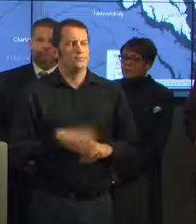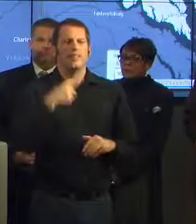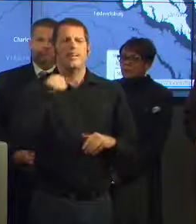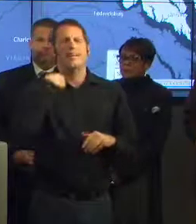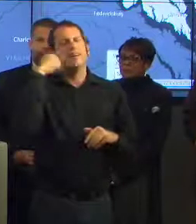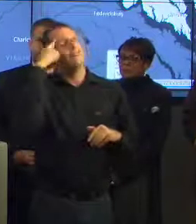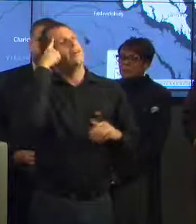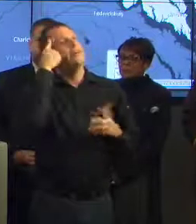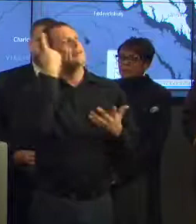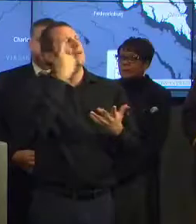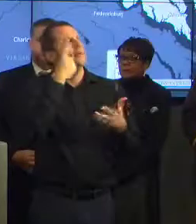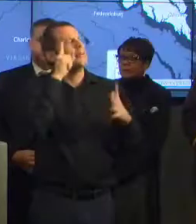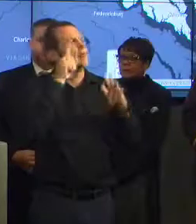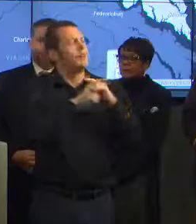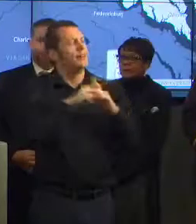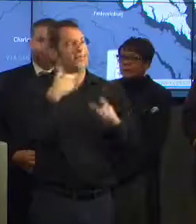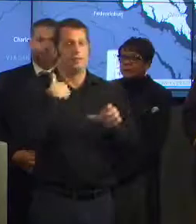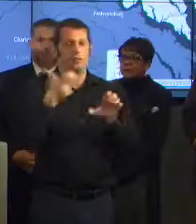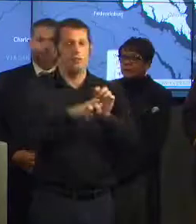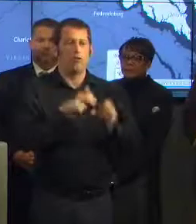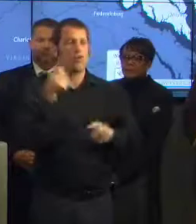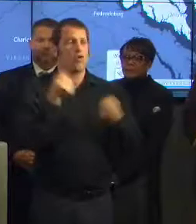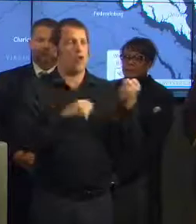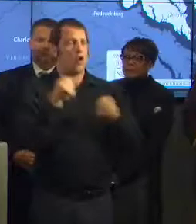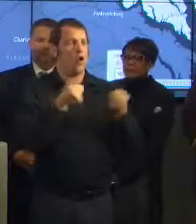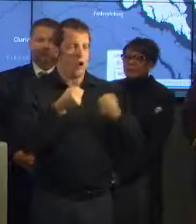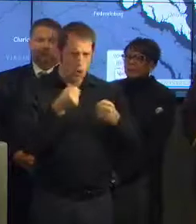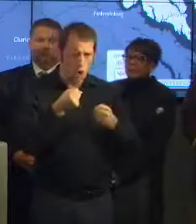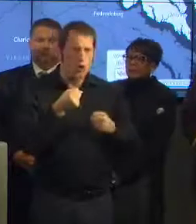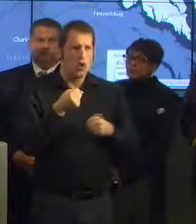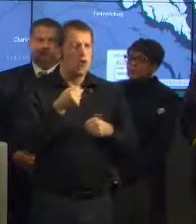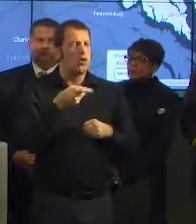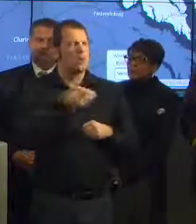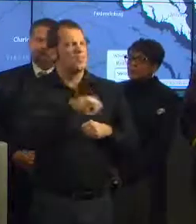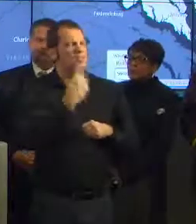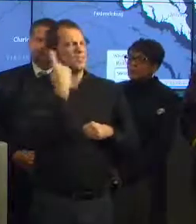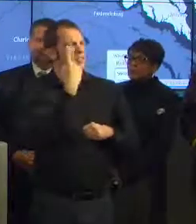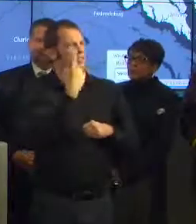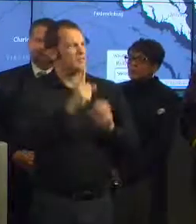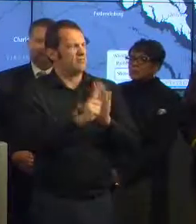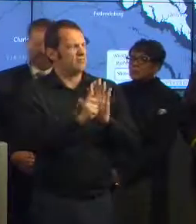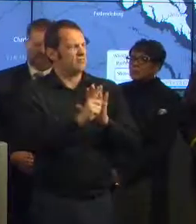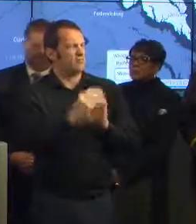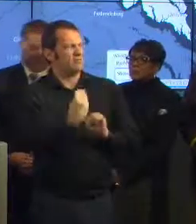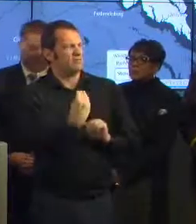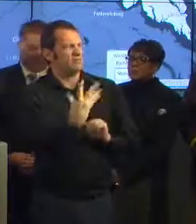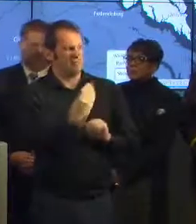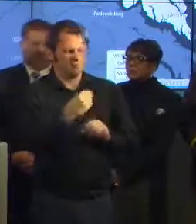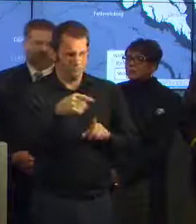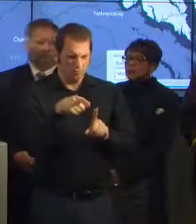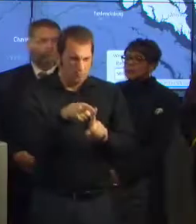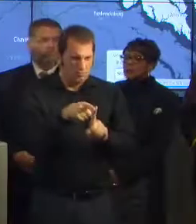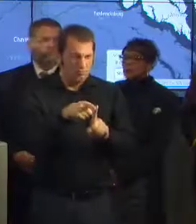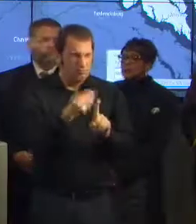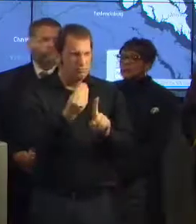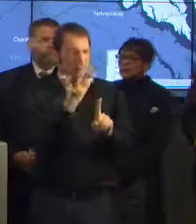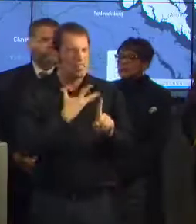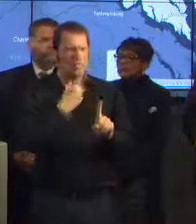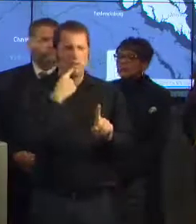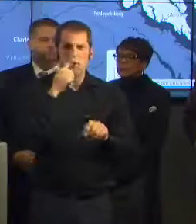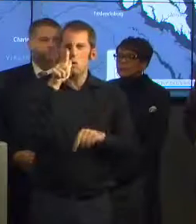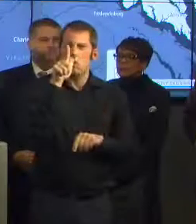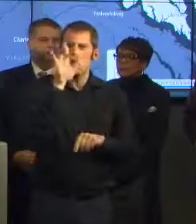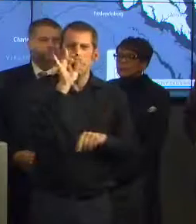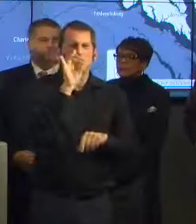and the person died. And this started to feel like routine to me because I was hearing it regularly. And it